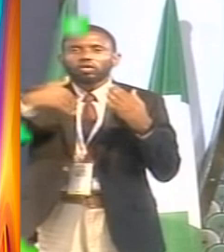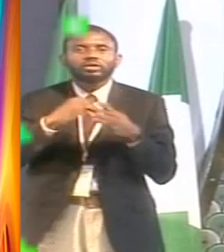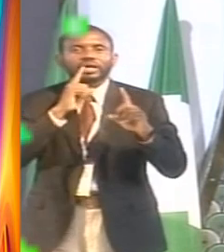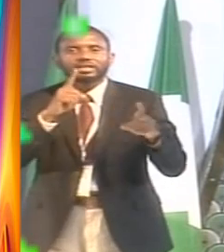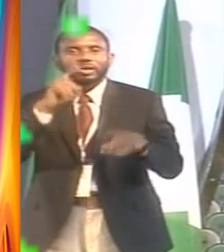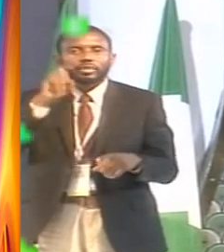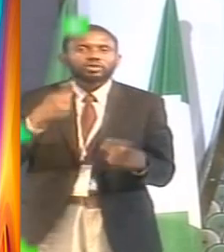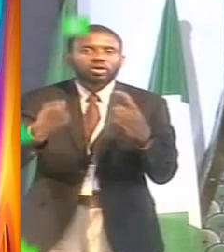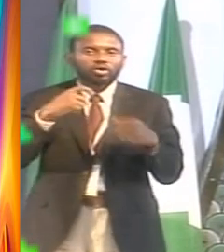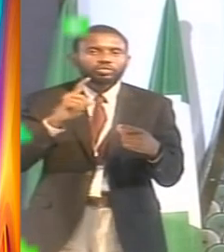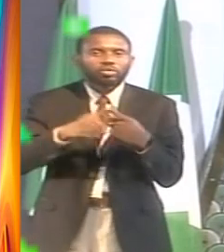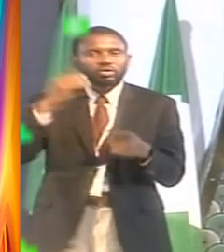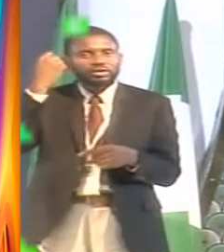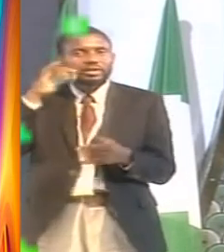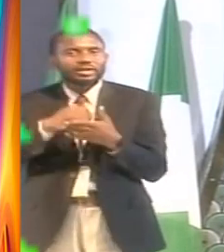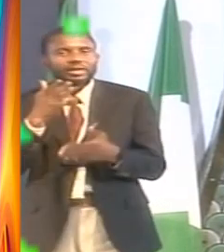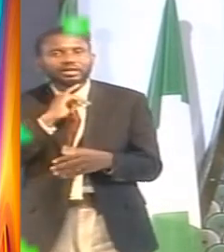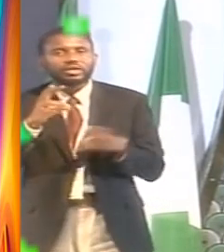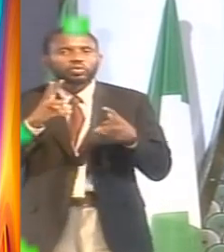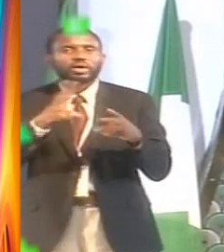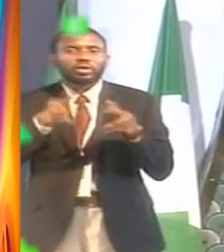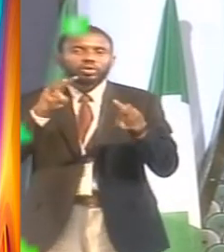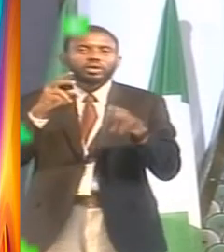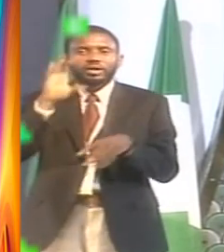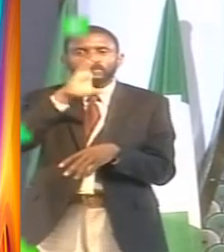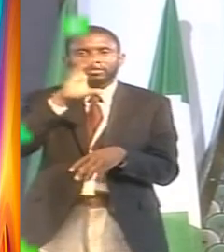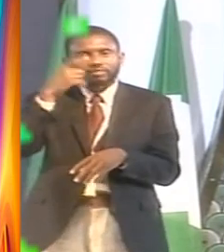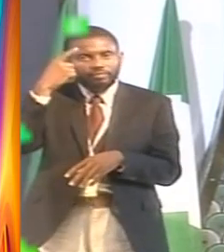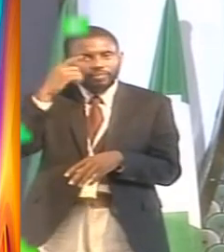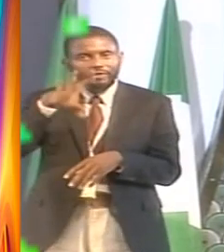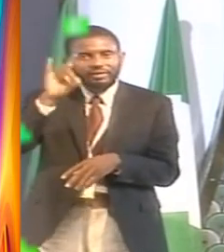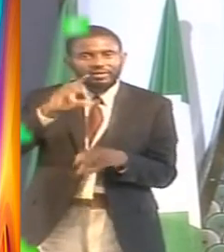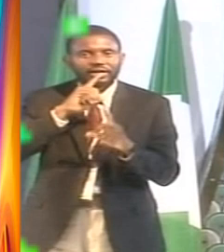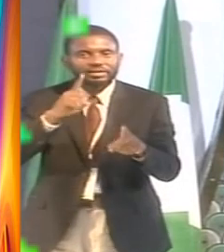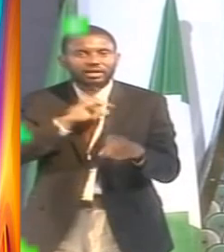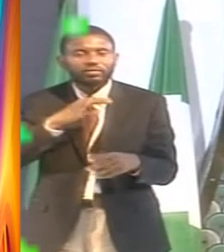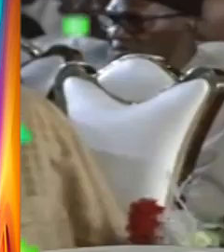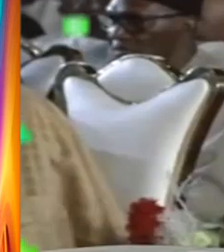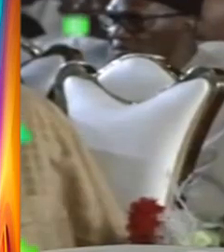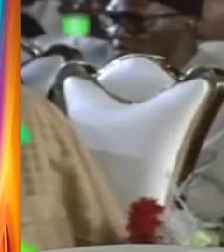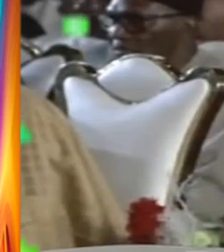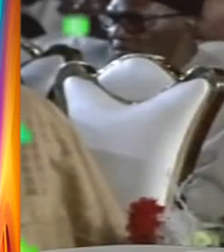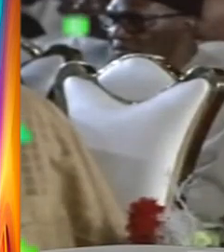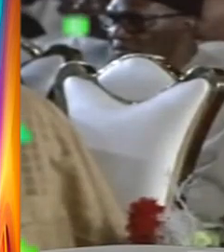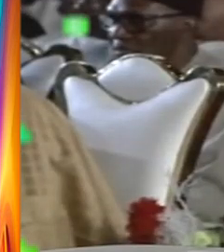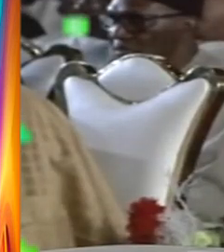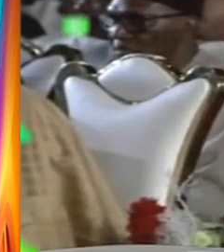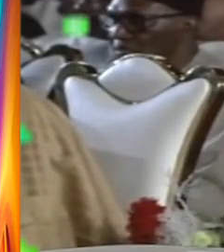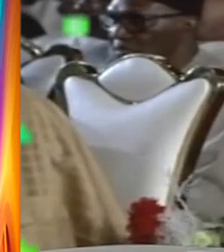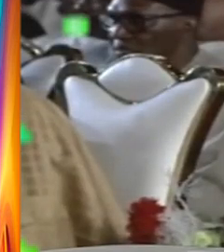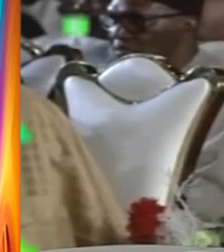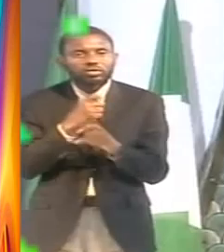that there is a way of looking for and finding answers. I would like to just end by saying, and I make the point very